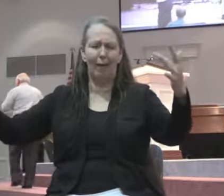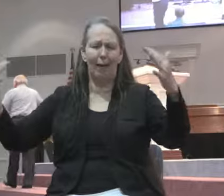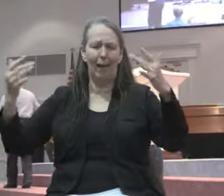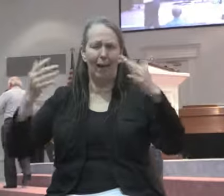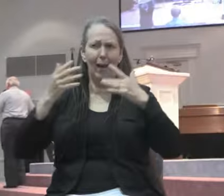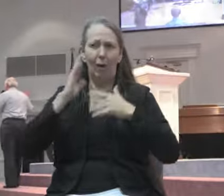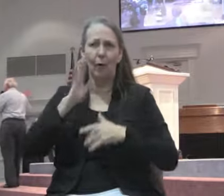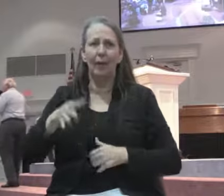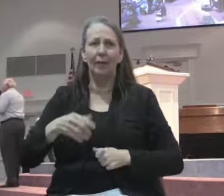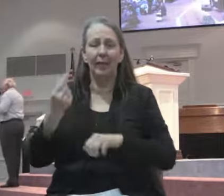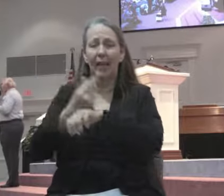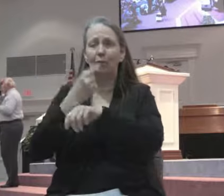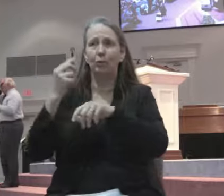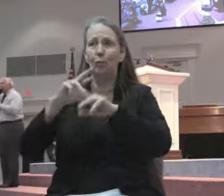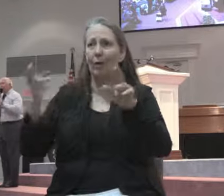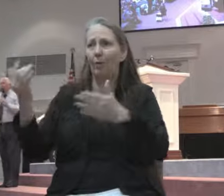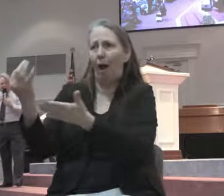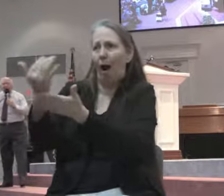Gainesville is ready.